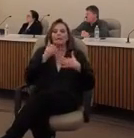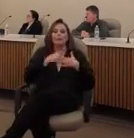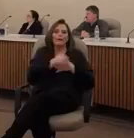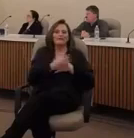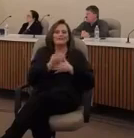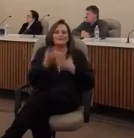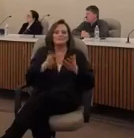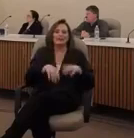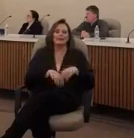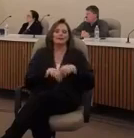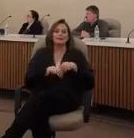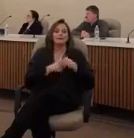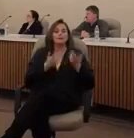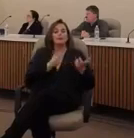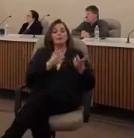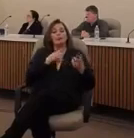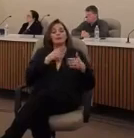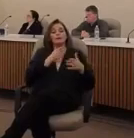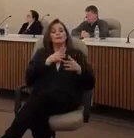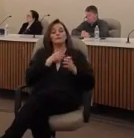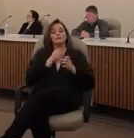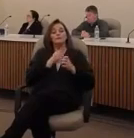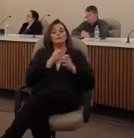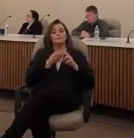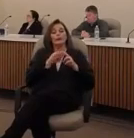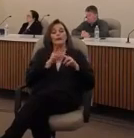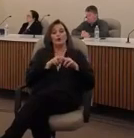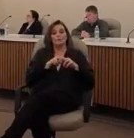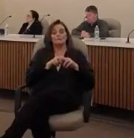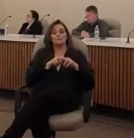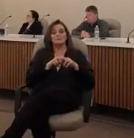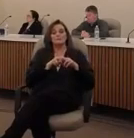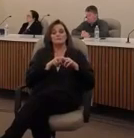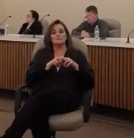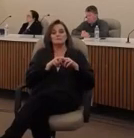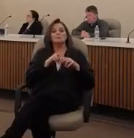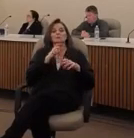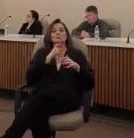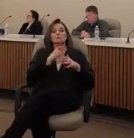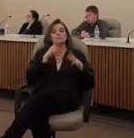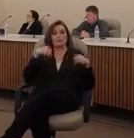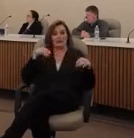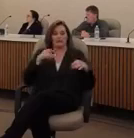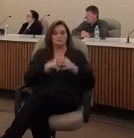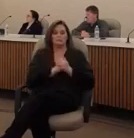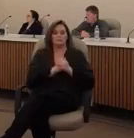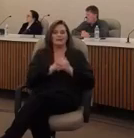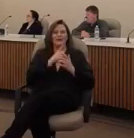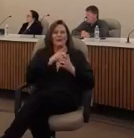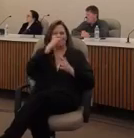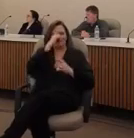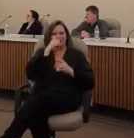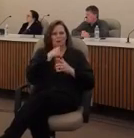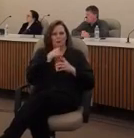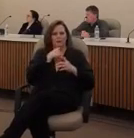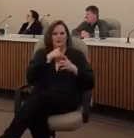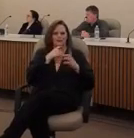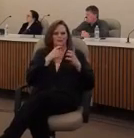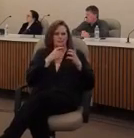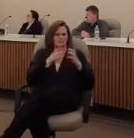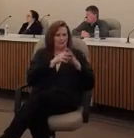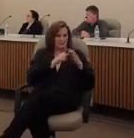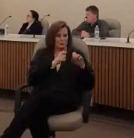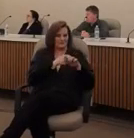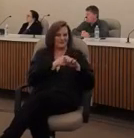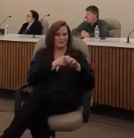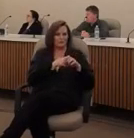that type of thing. So it's just a way to generate more revenues from the same customer. I think you had mentioned briefly, it is a lower intensity use than